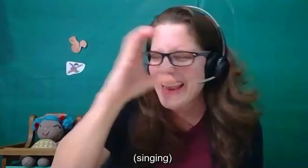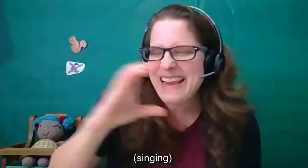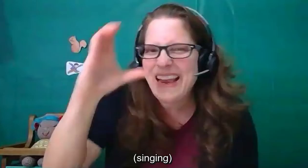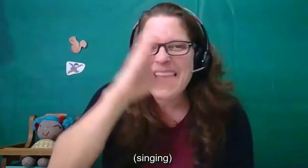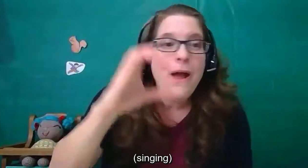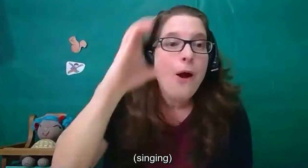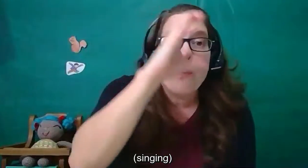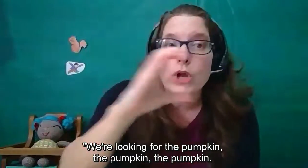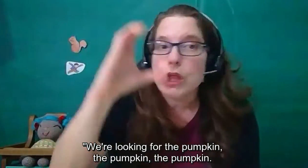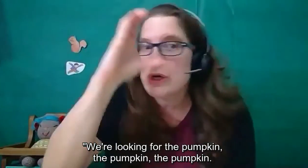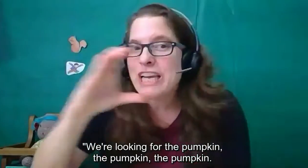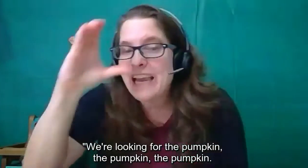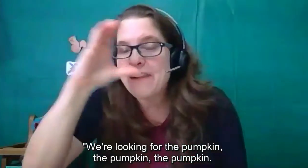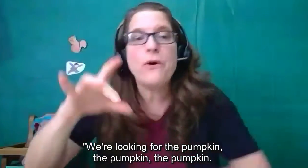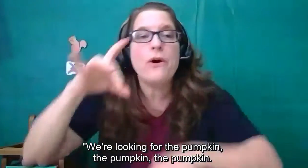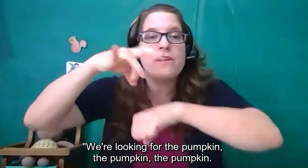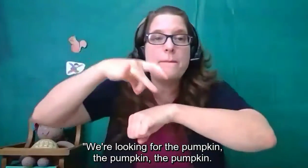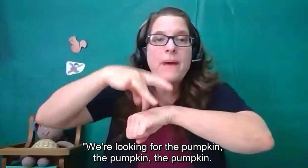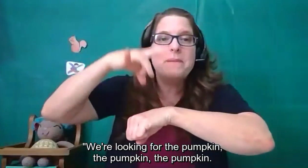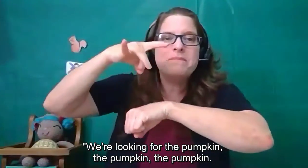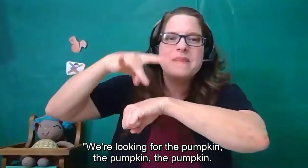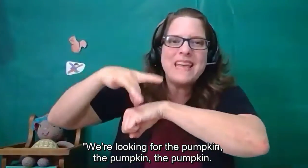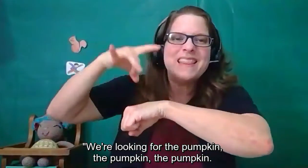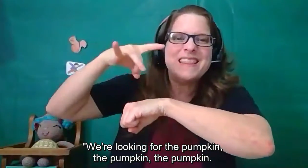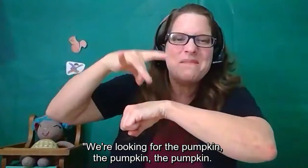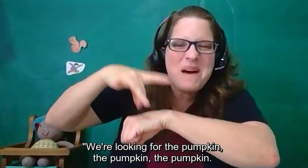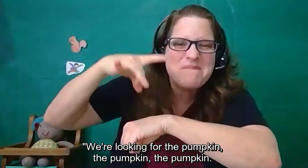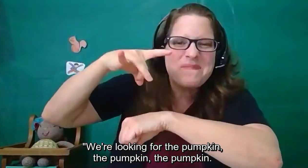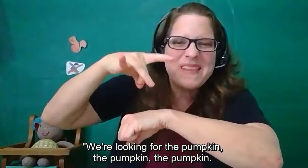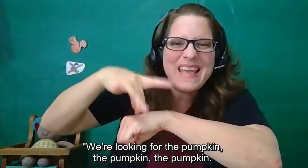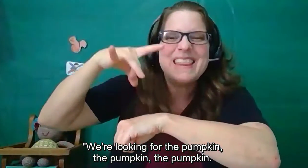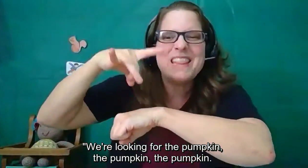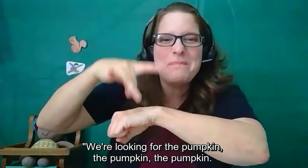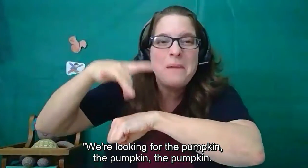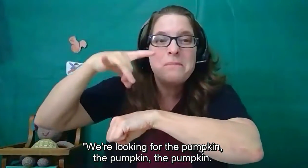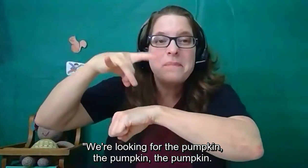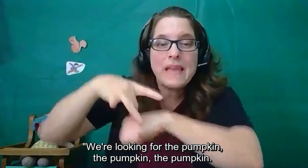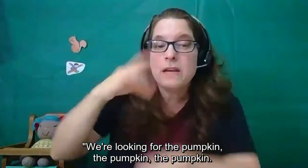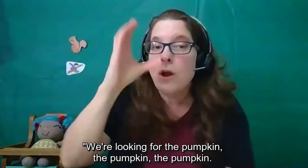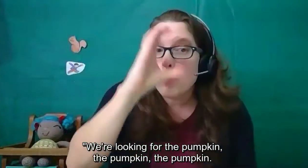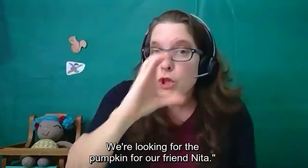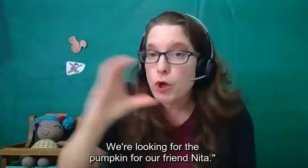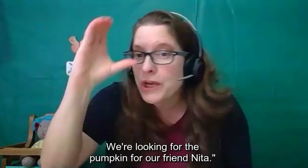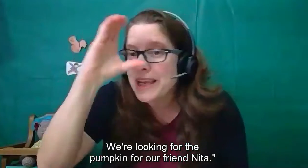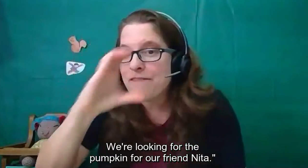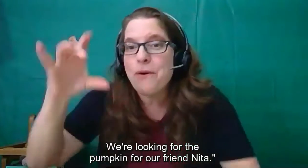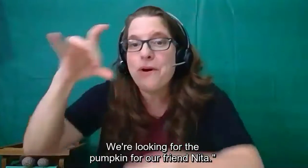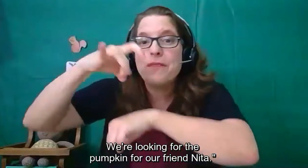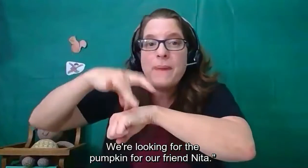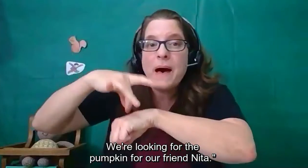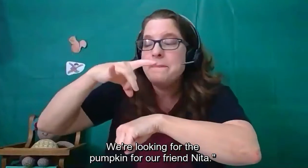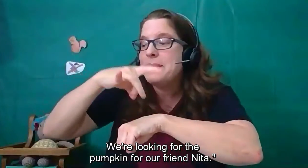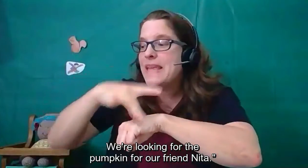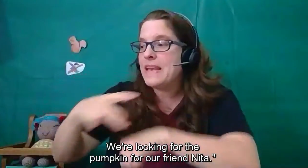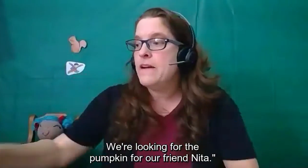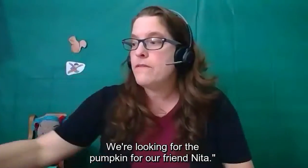looking. We're looking for the pumpkin, the pumpkin, the pumpkin. We're looking for the pumpkin for